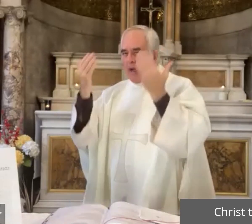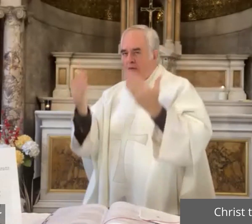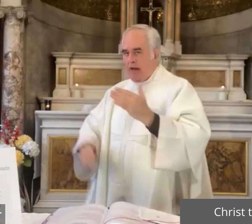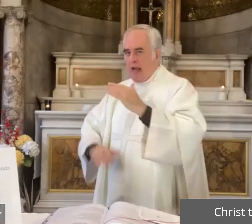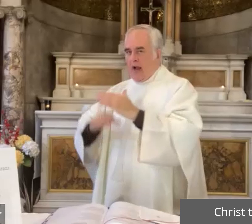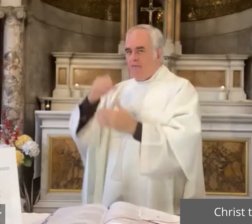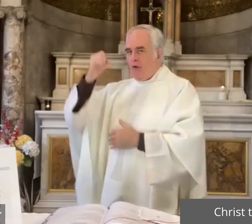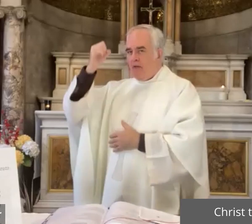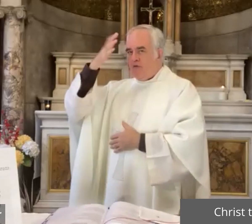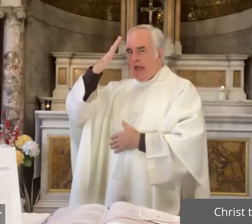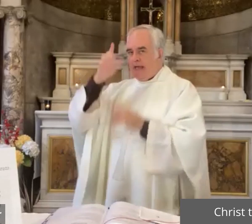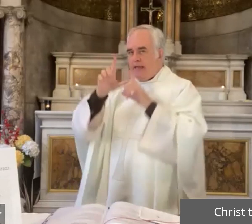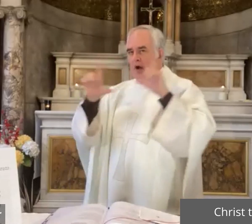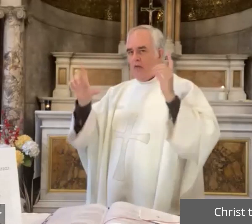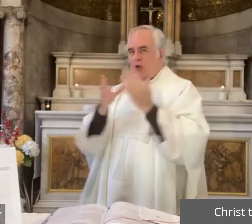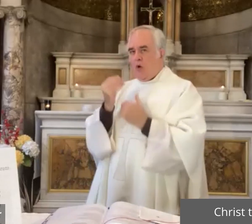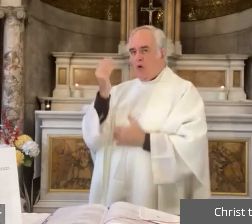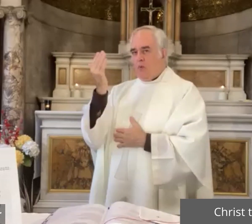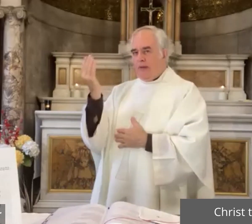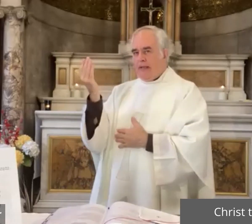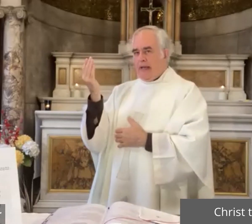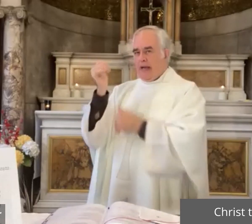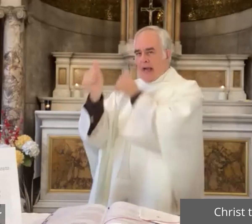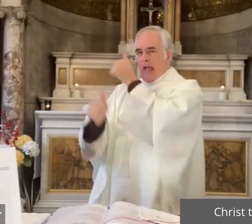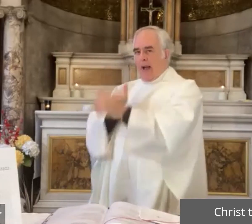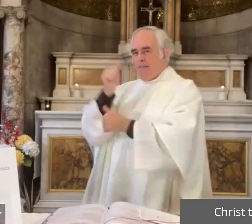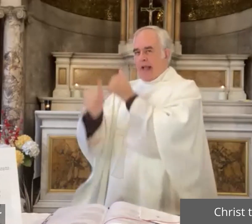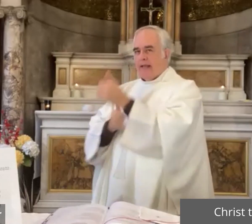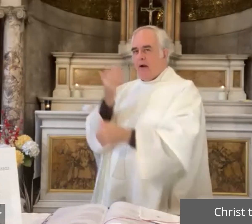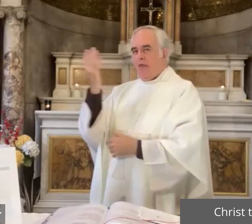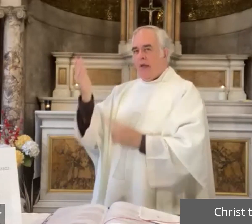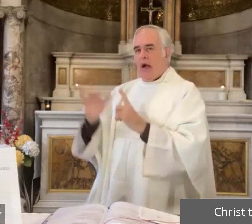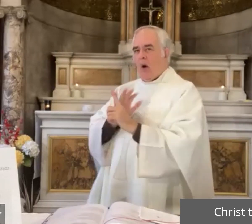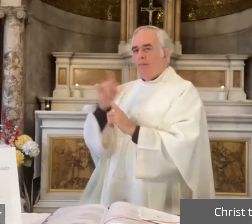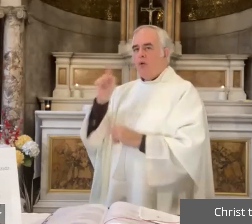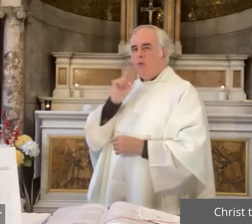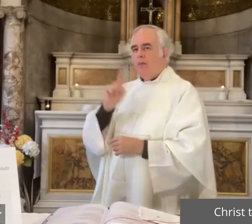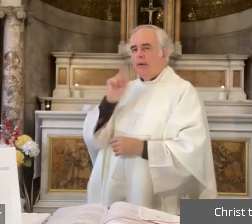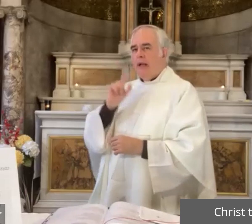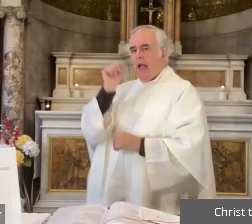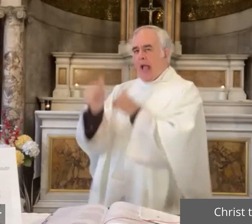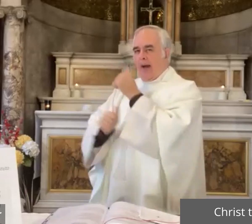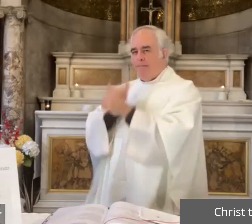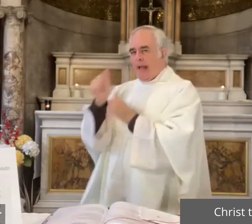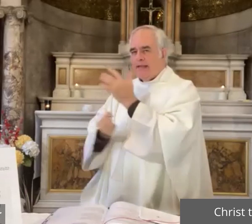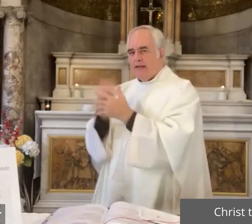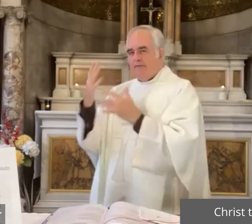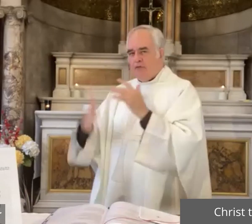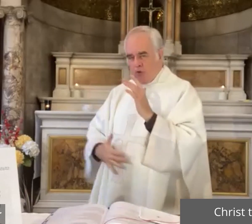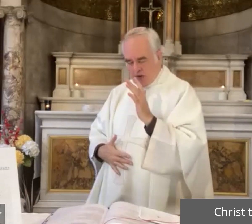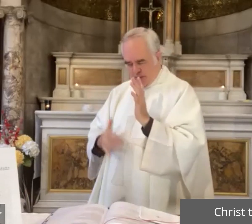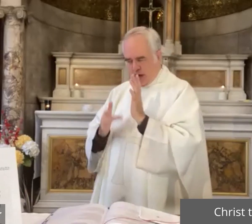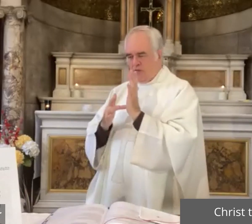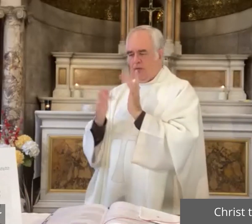Hail Mary, full of grace, the Lord is with thee. Blessed art thou among women, and blessed